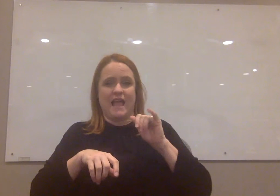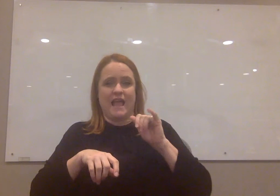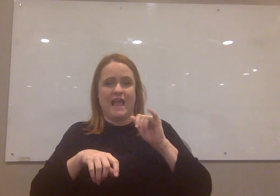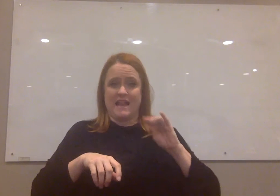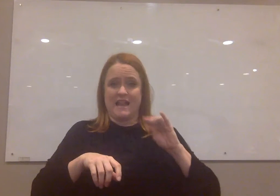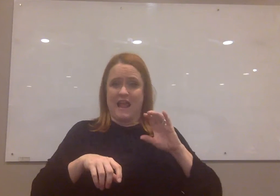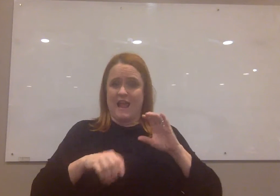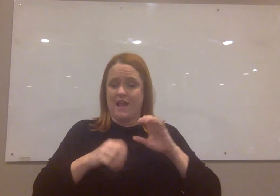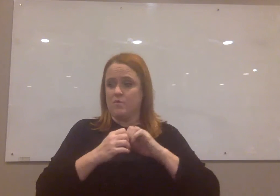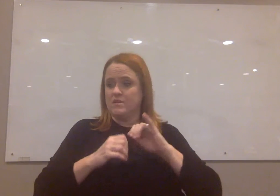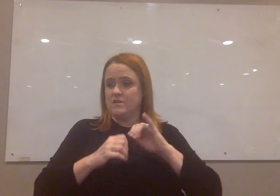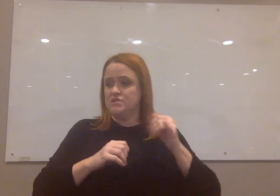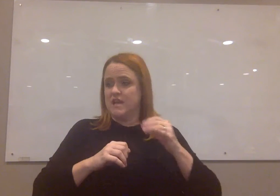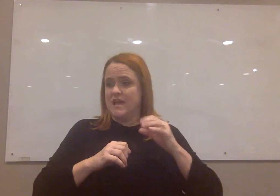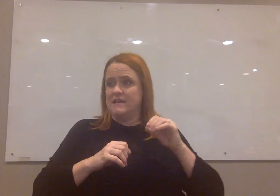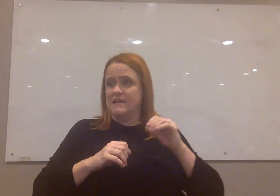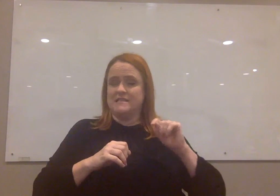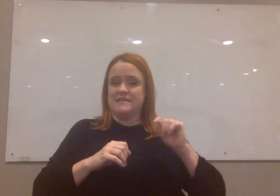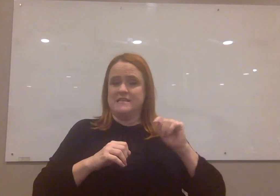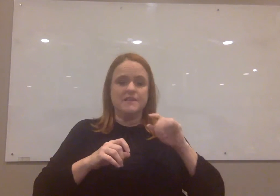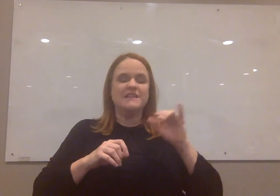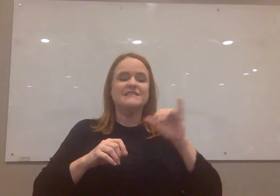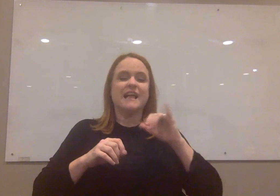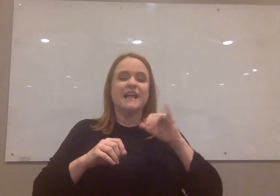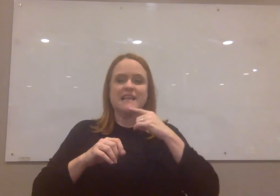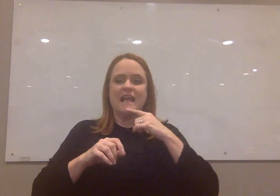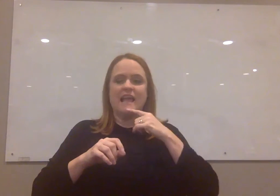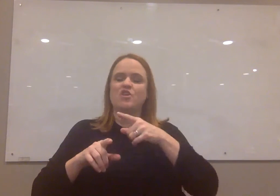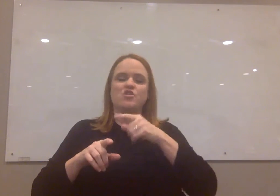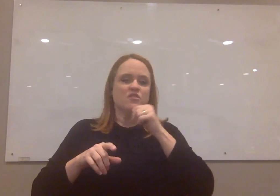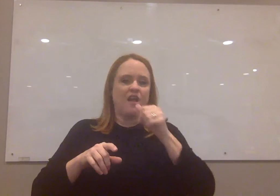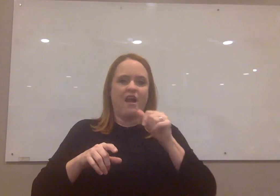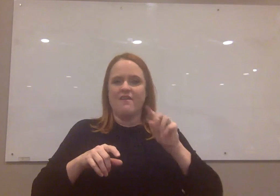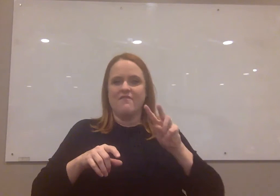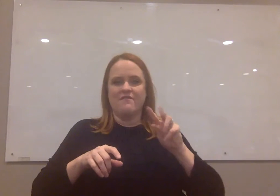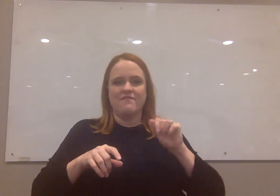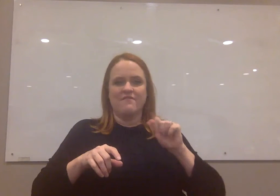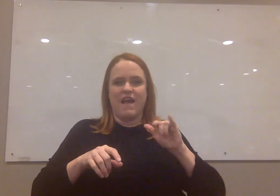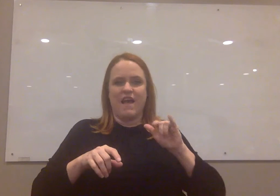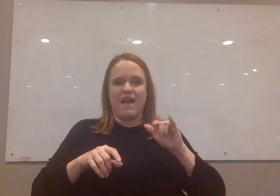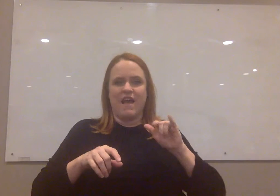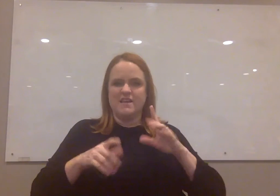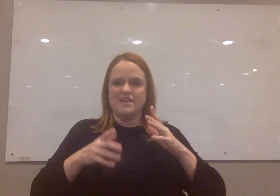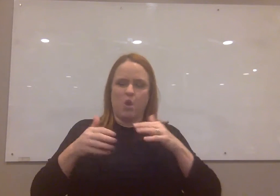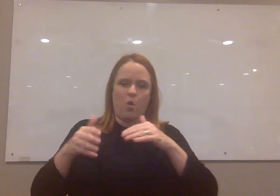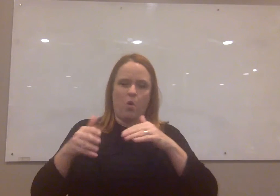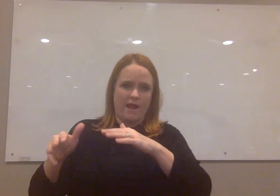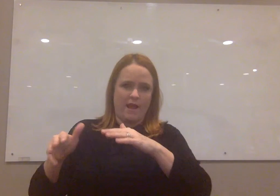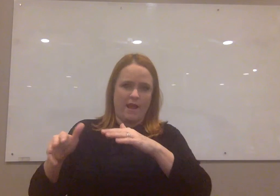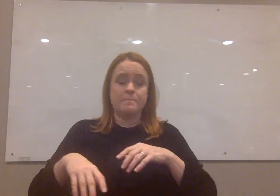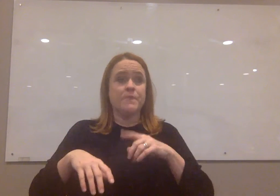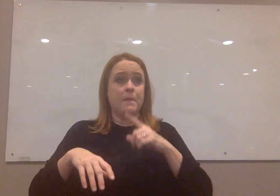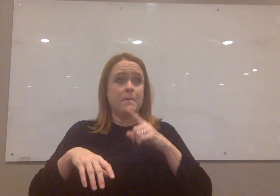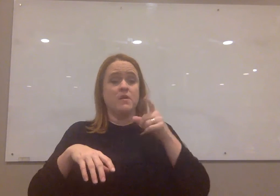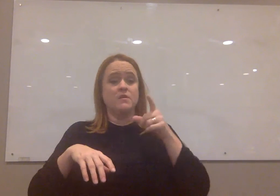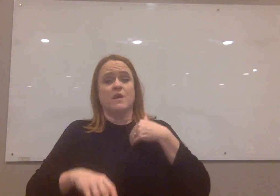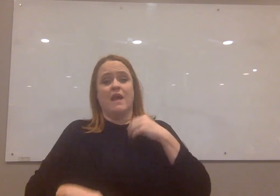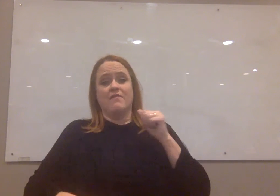like, oh no, you're invalid, go away. Yeah, no, that's a... And just the fact that since you have to ask for the ticketing system